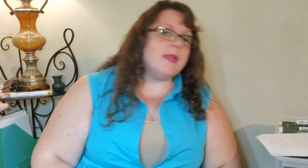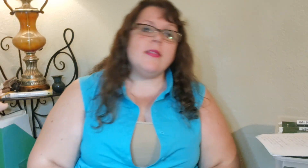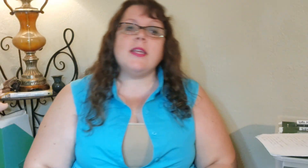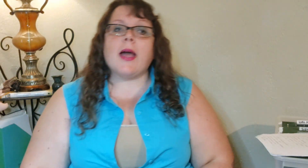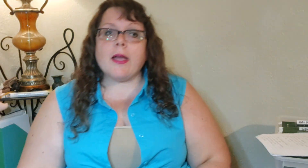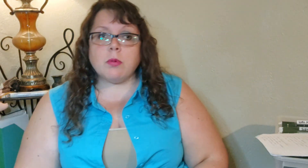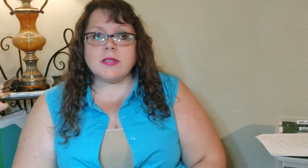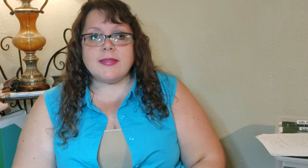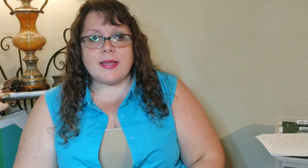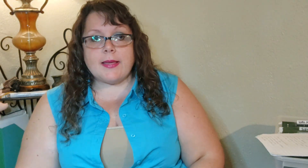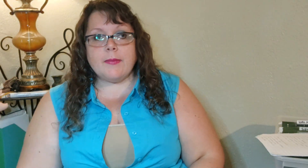Then I will see,